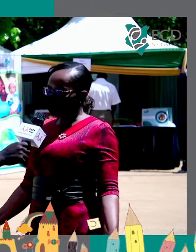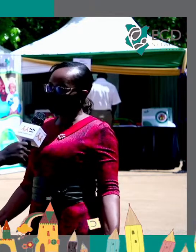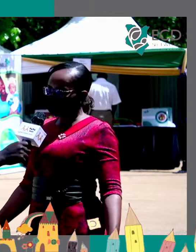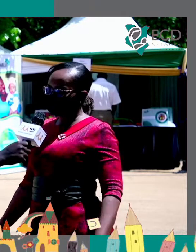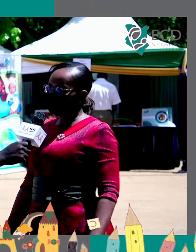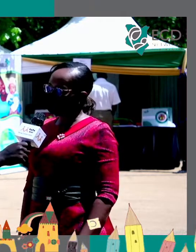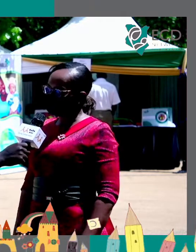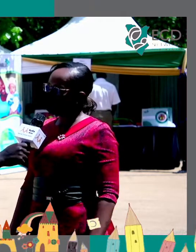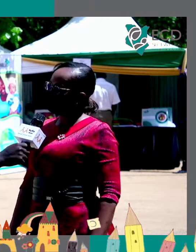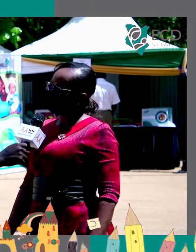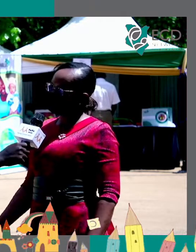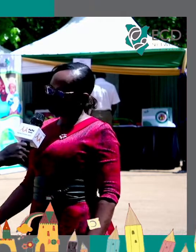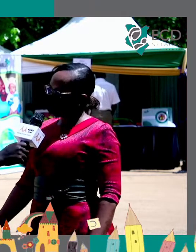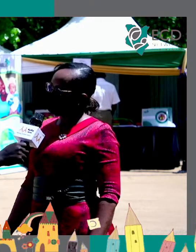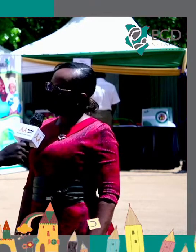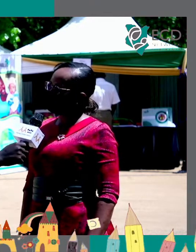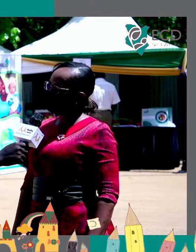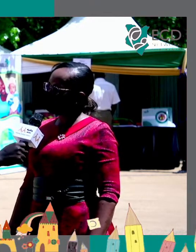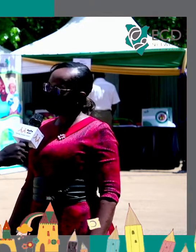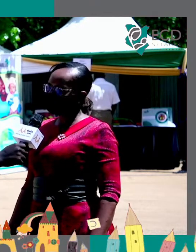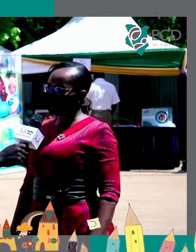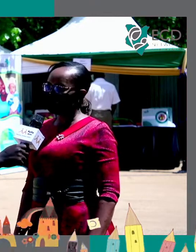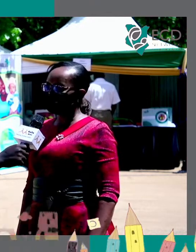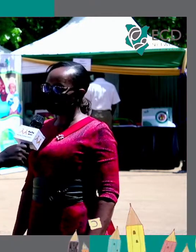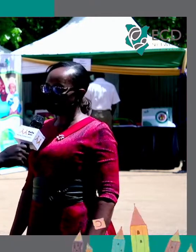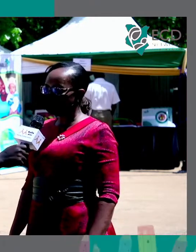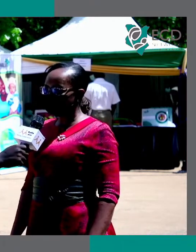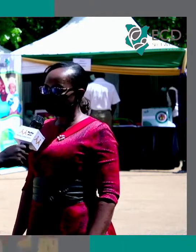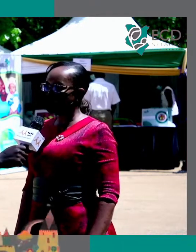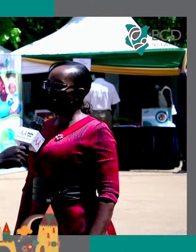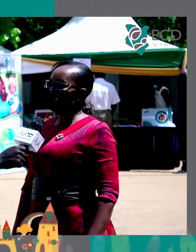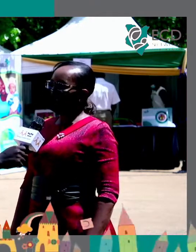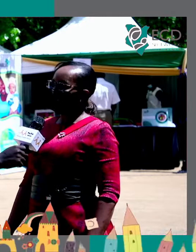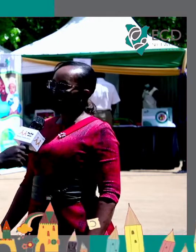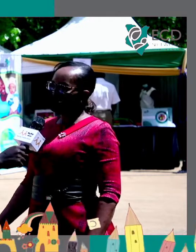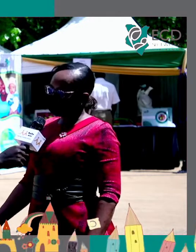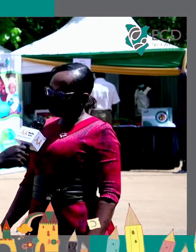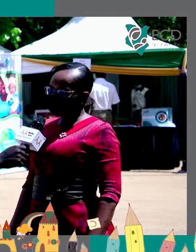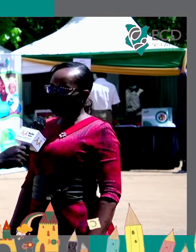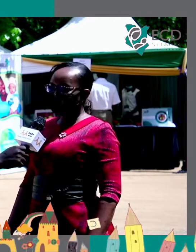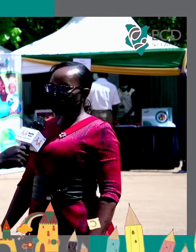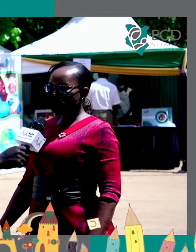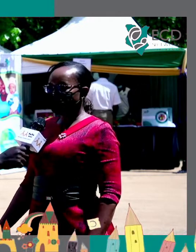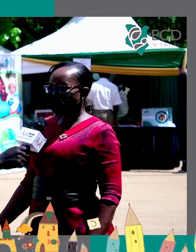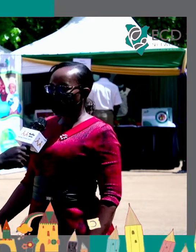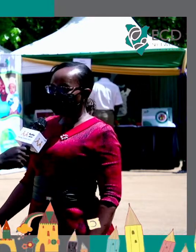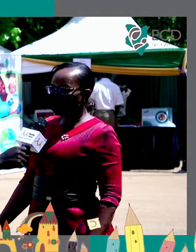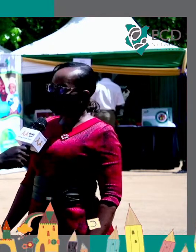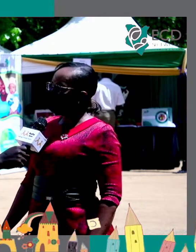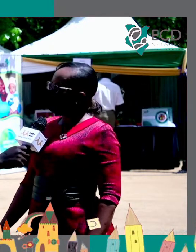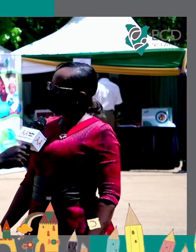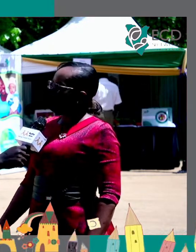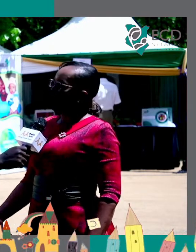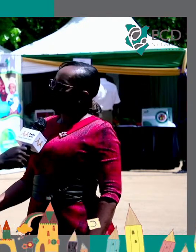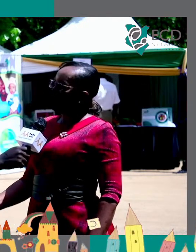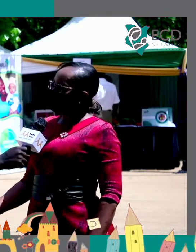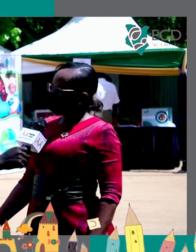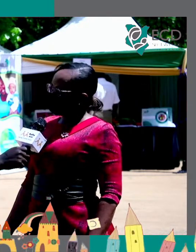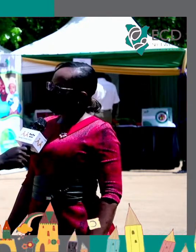became less sick, I'd want to believe. There were less numbers seen at outpatient facilities. Initially, there was a closure